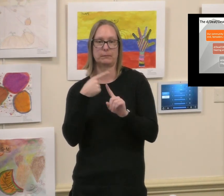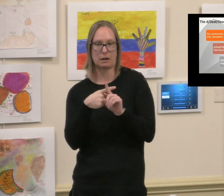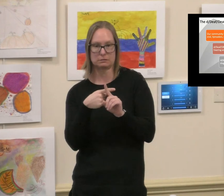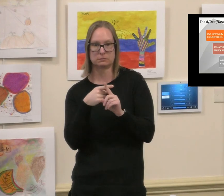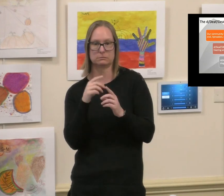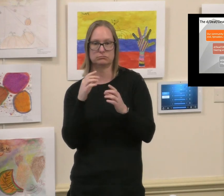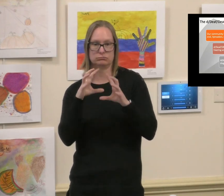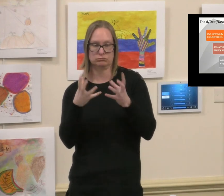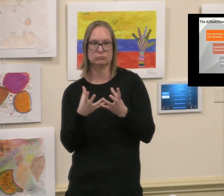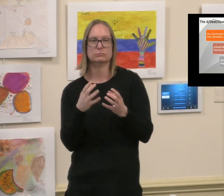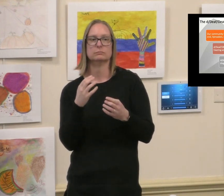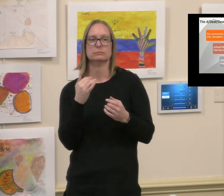Deaf plus.